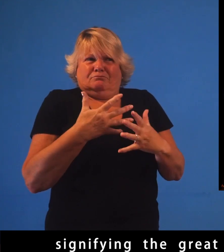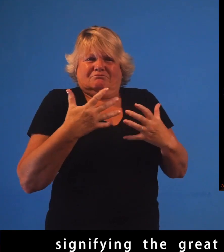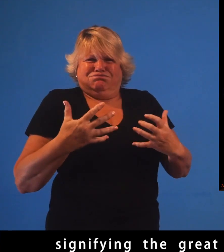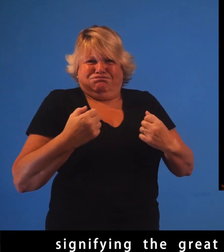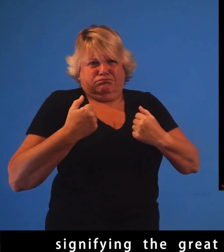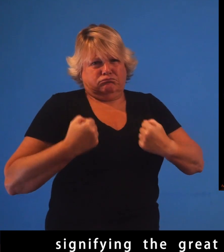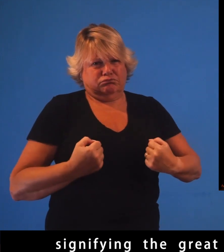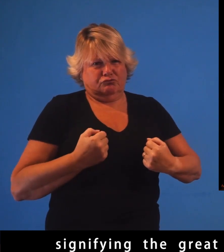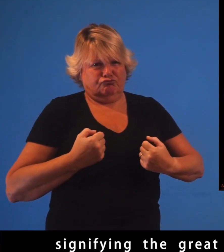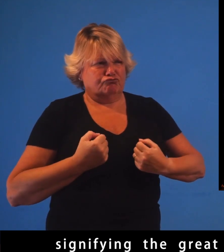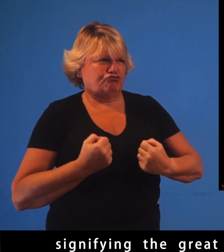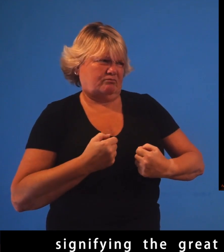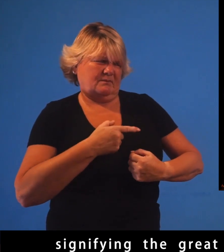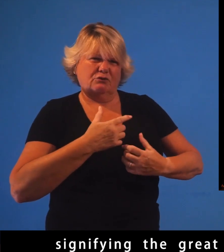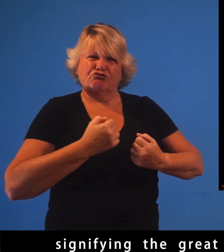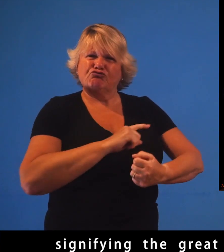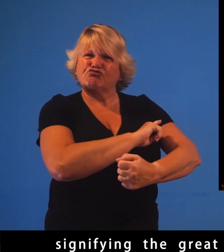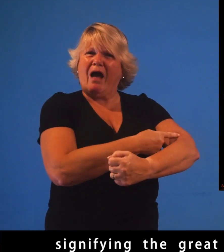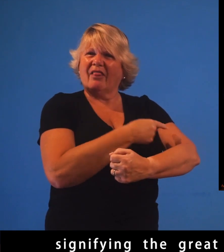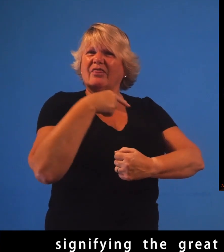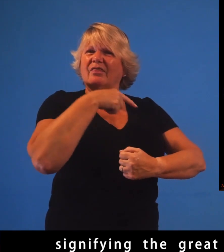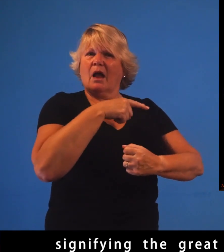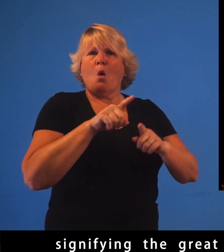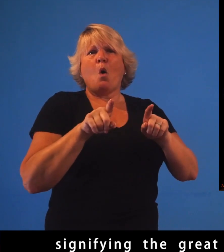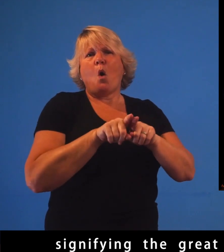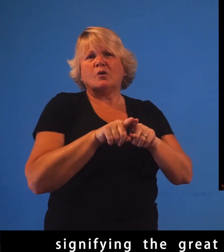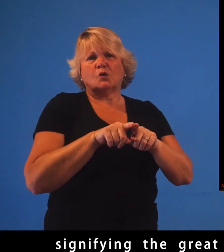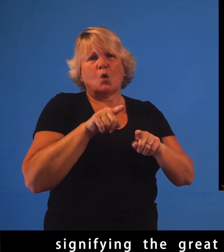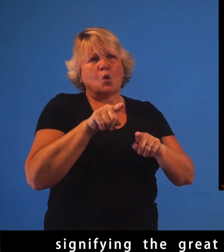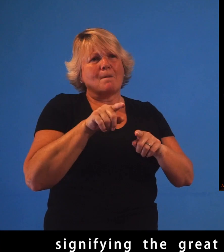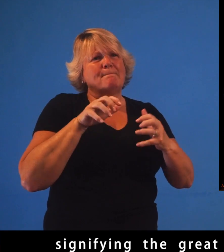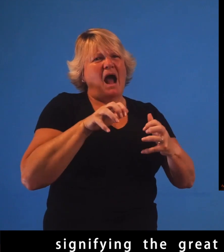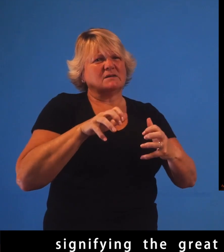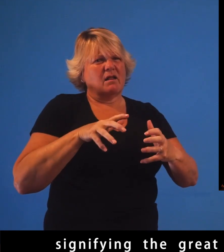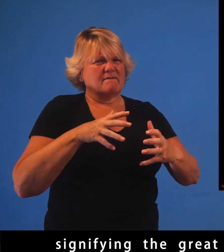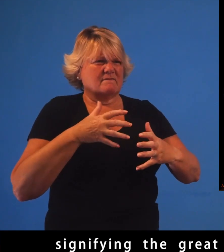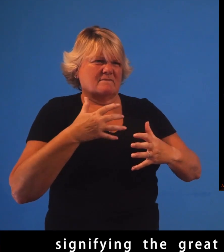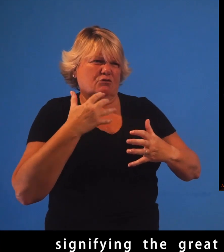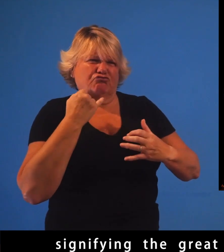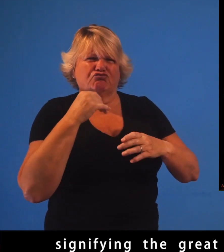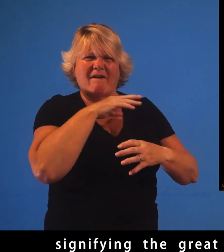signifying the great strength of the creature, but also the ferocity of the battle.